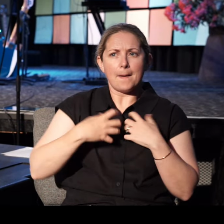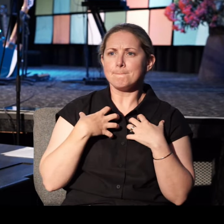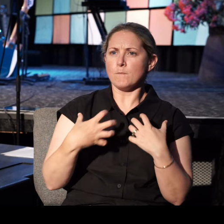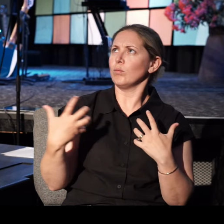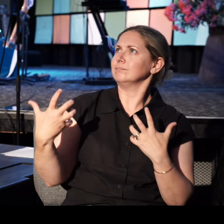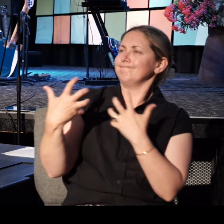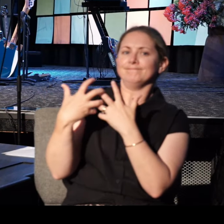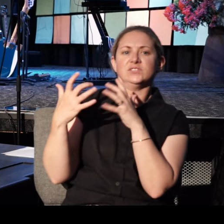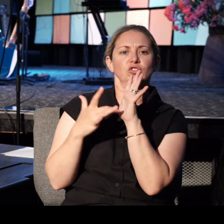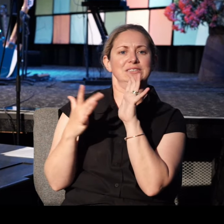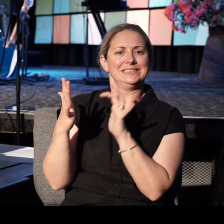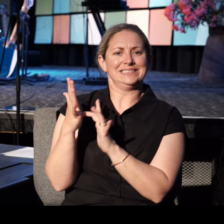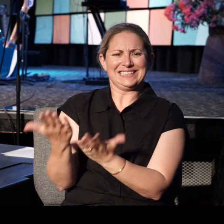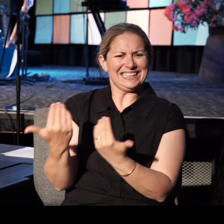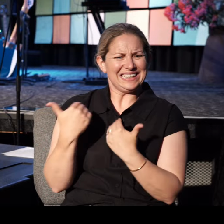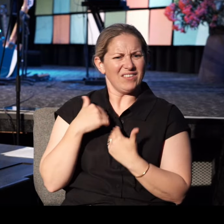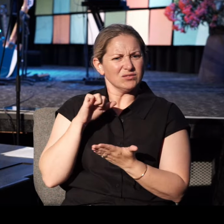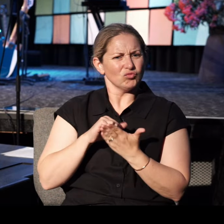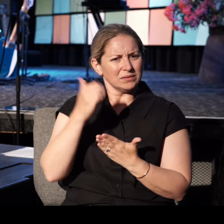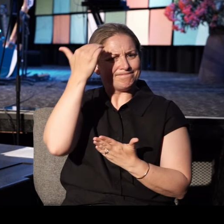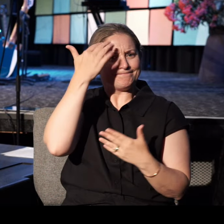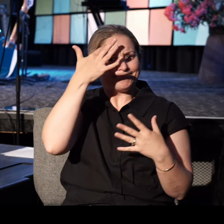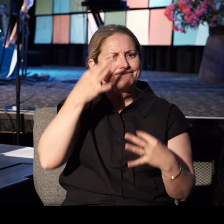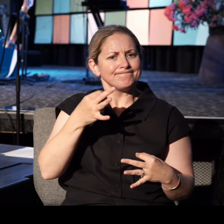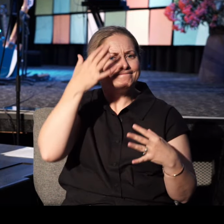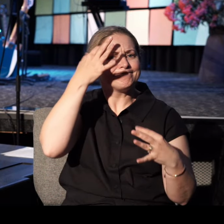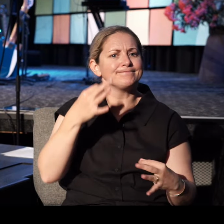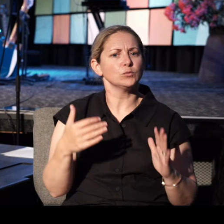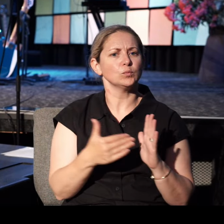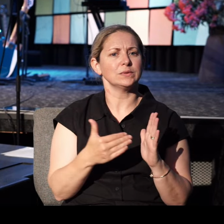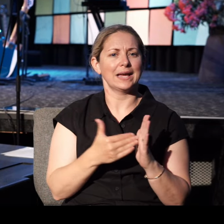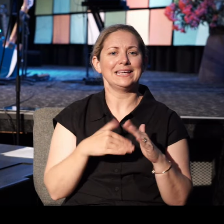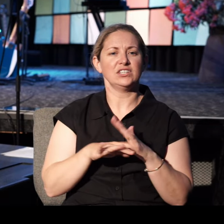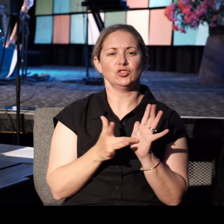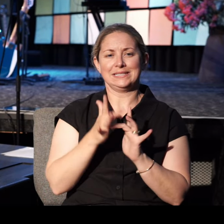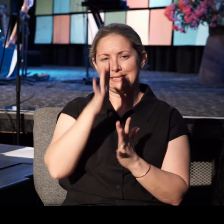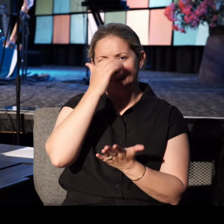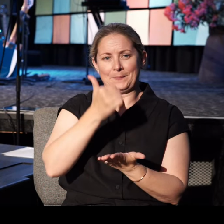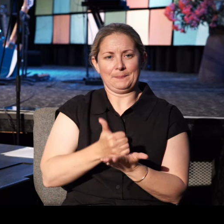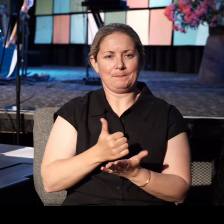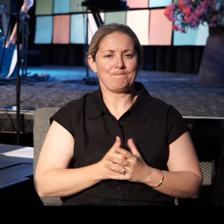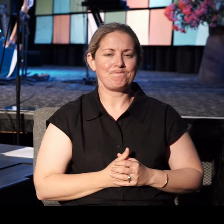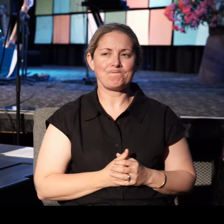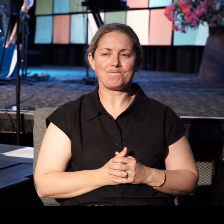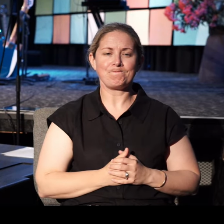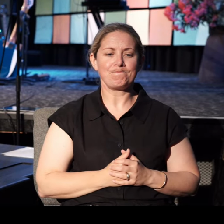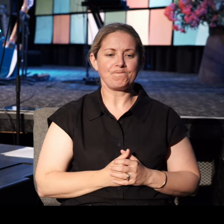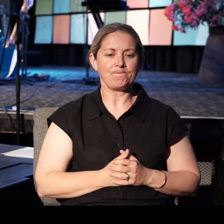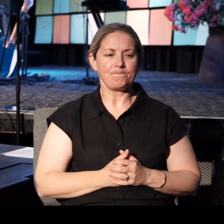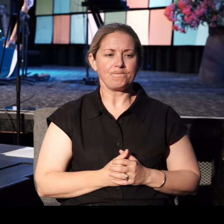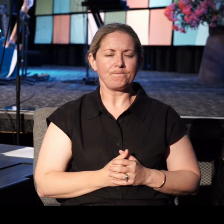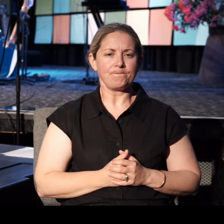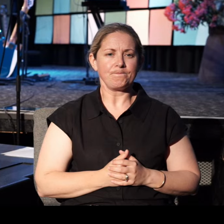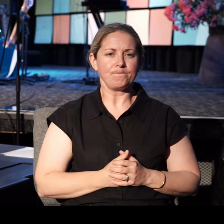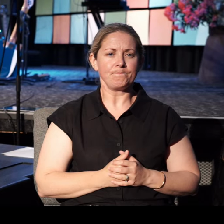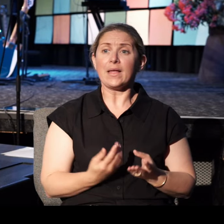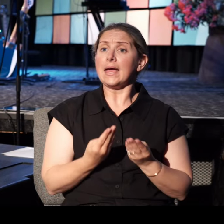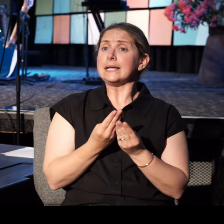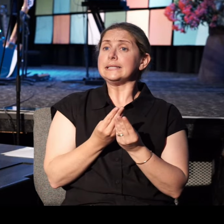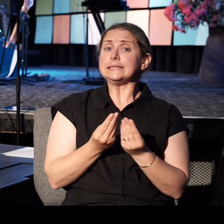Help us be discerning today, we pray, in Jesus' name. Amen. Well, there are some things in life that are